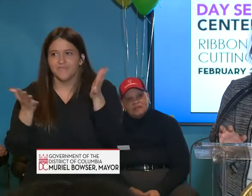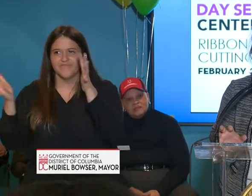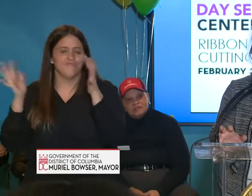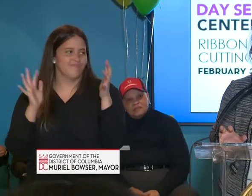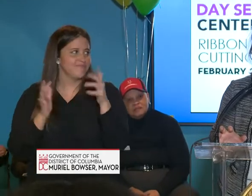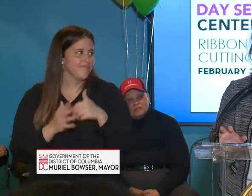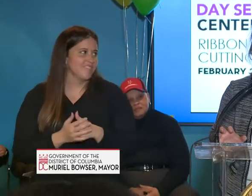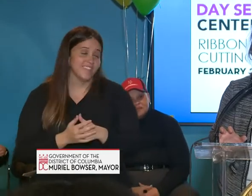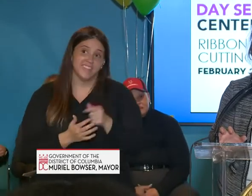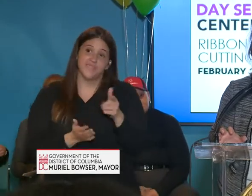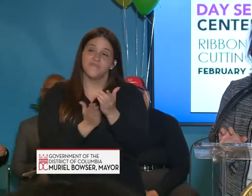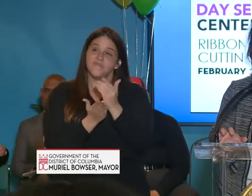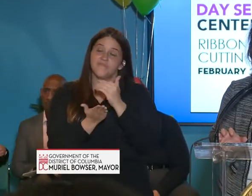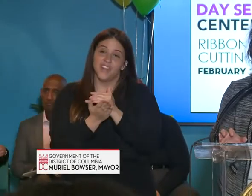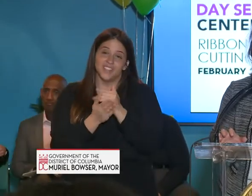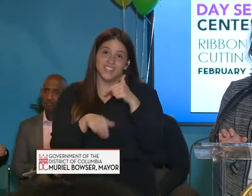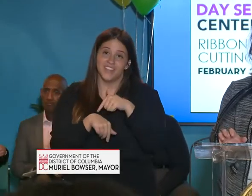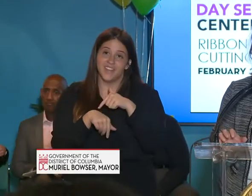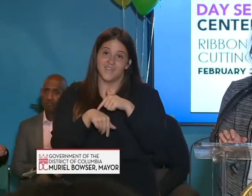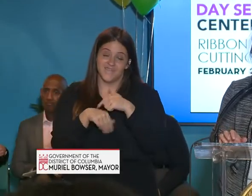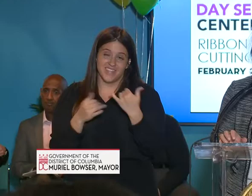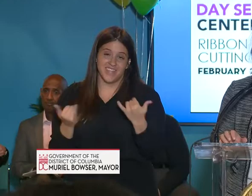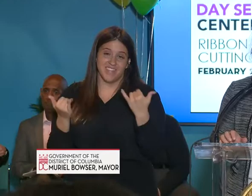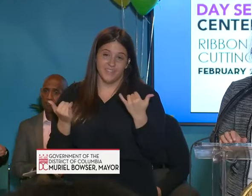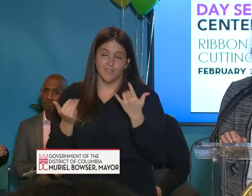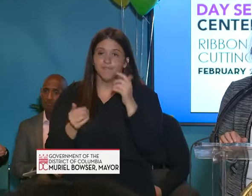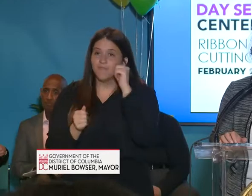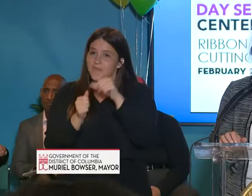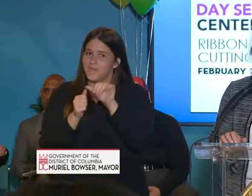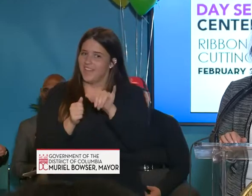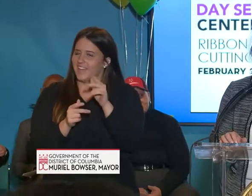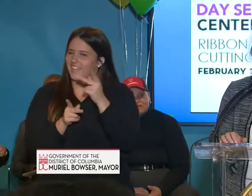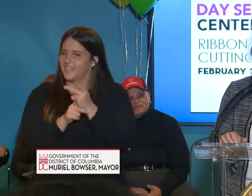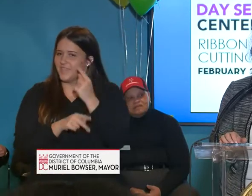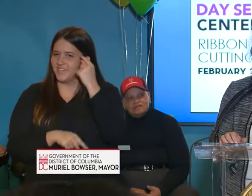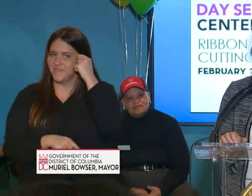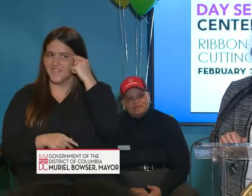So it's budget season. All right, so remember that